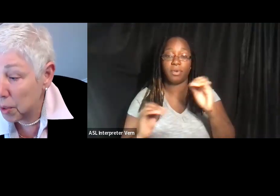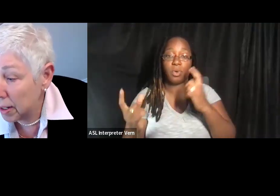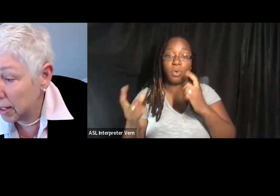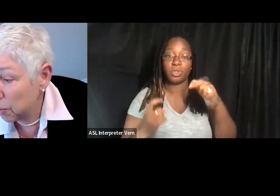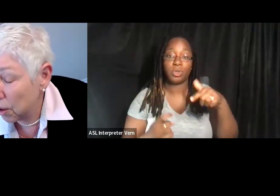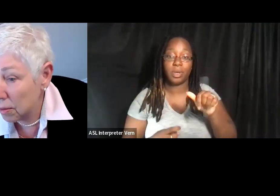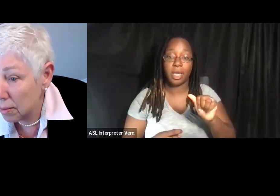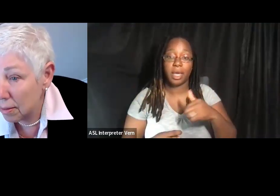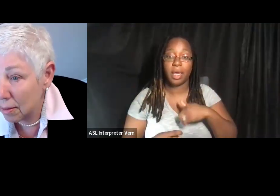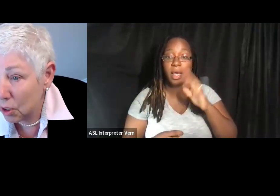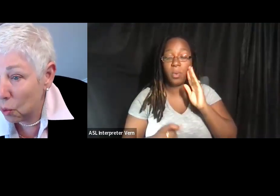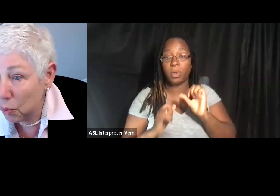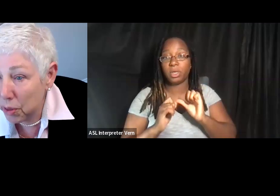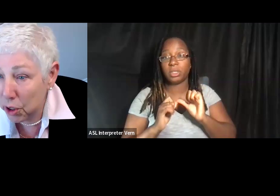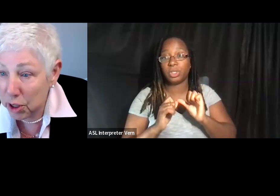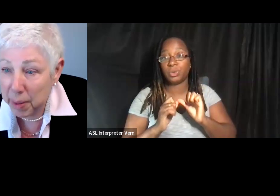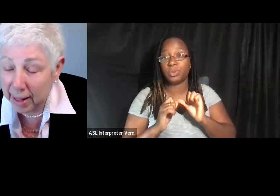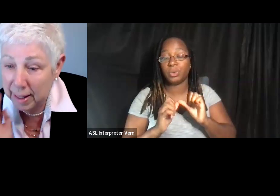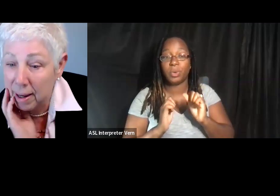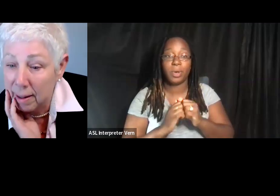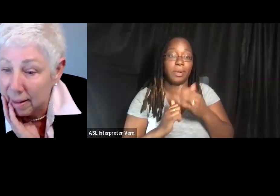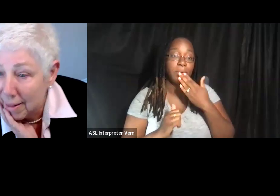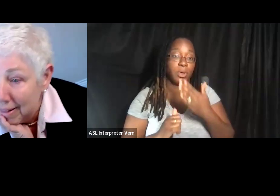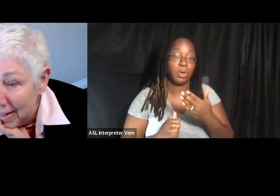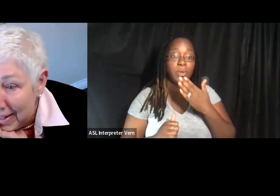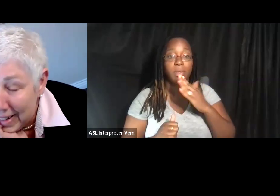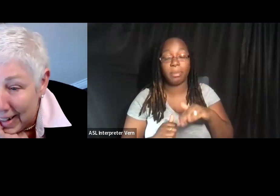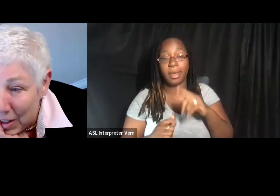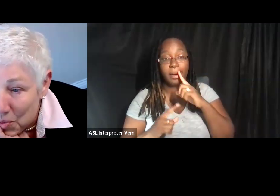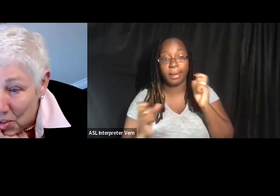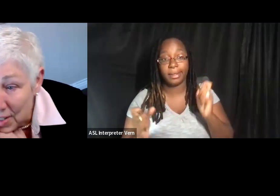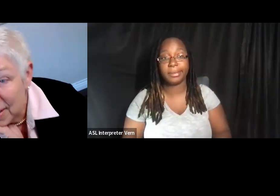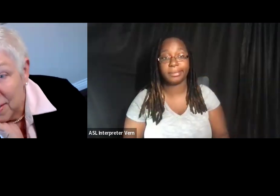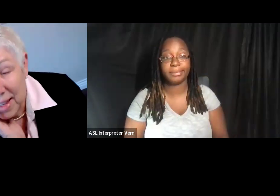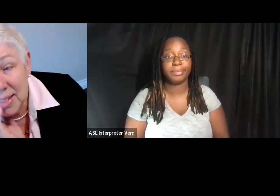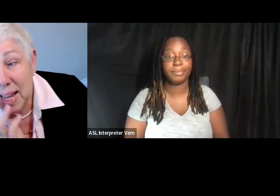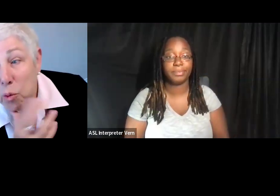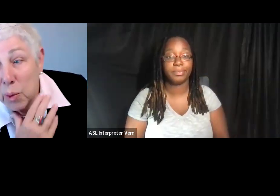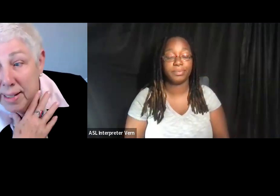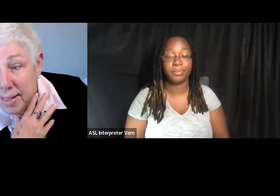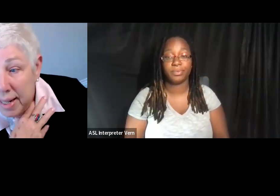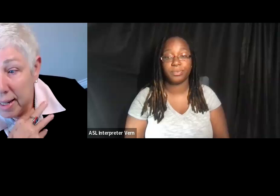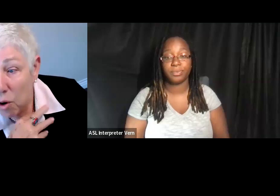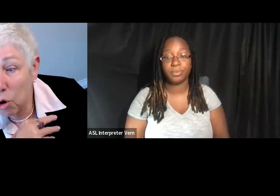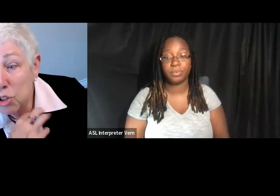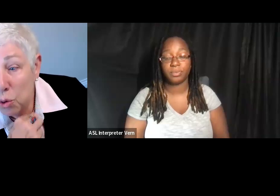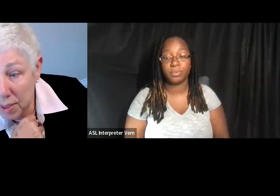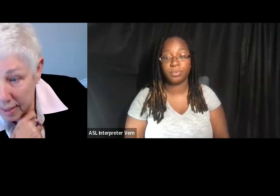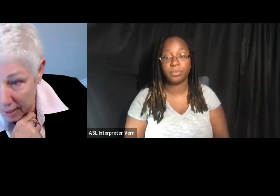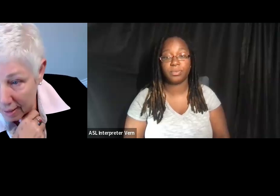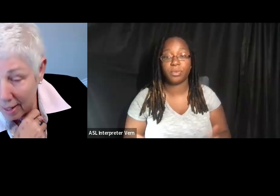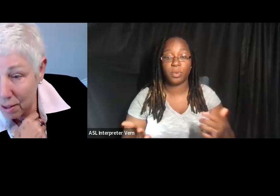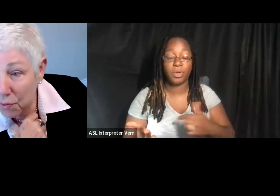Q&A, I'm going to keep on going with the good, the bad, and the ugly. Just the things that we see or